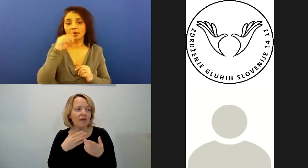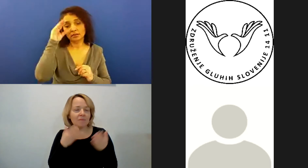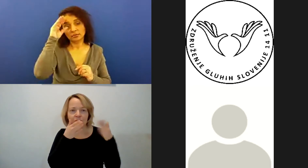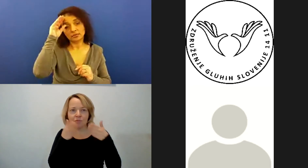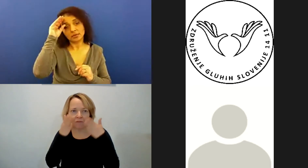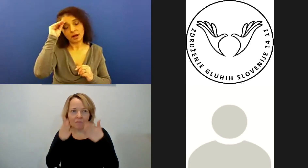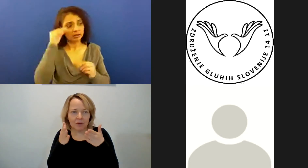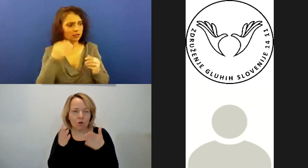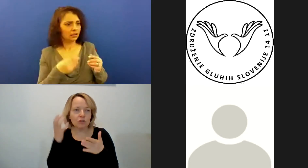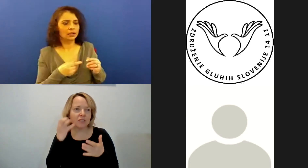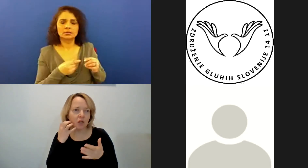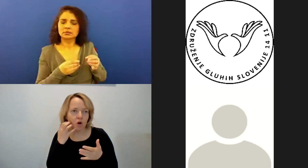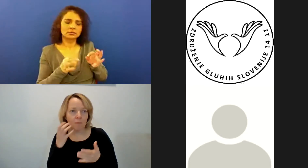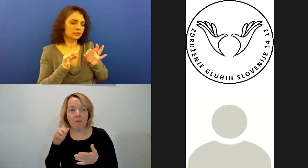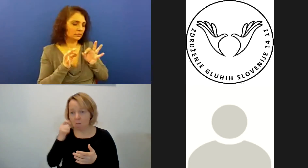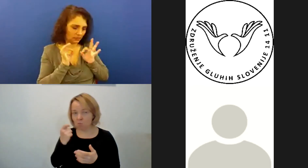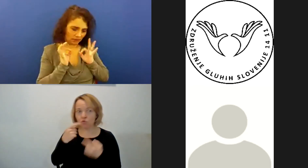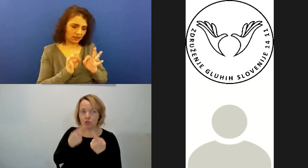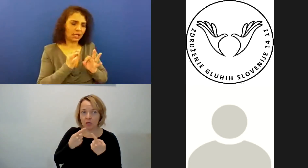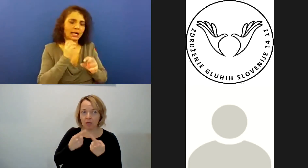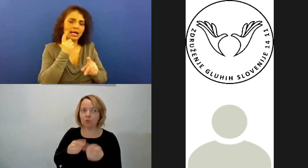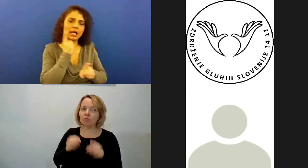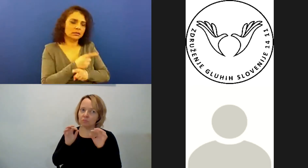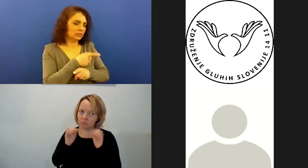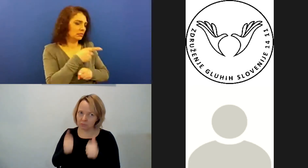I want to go back and work in Kosovo.